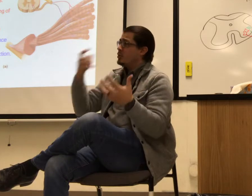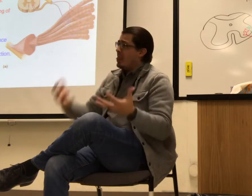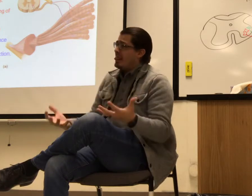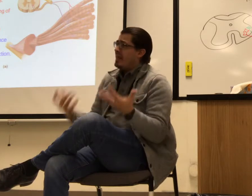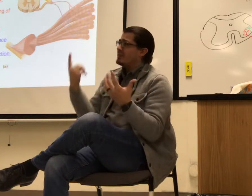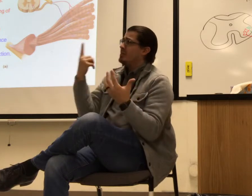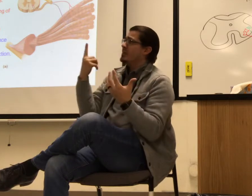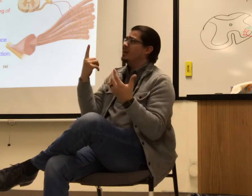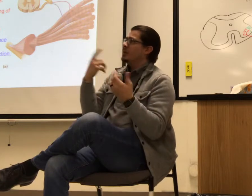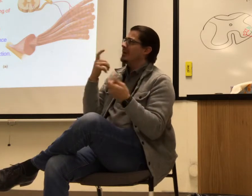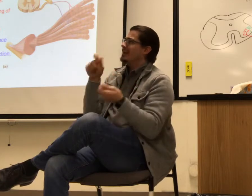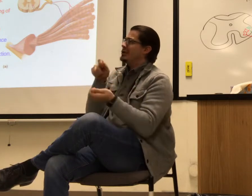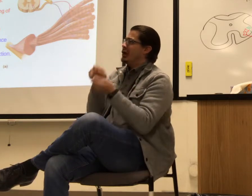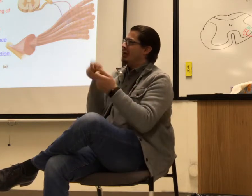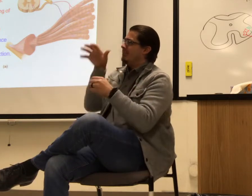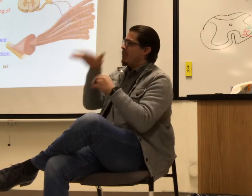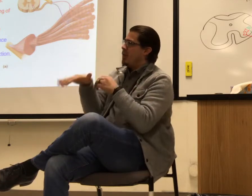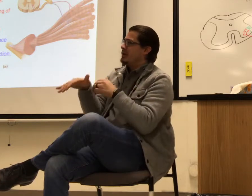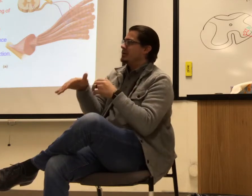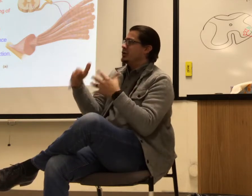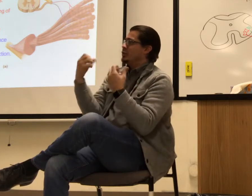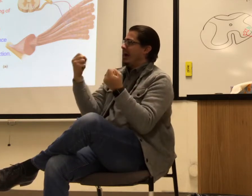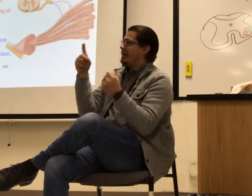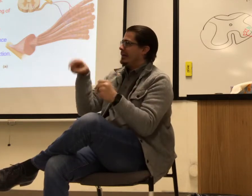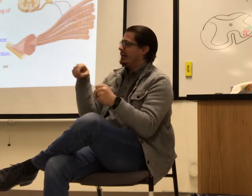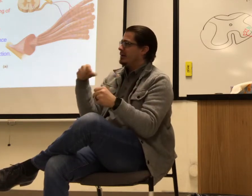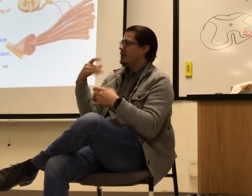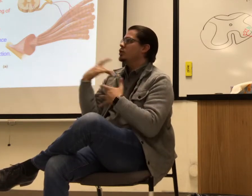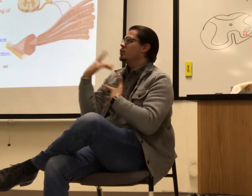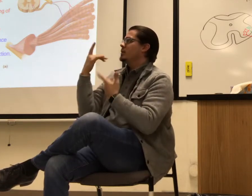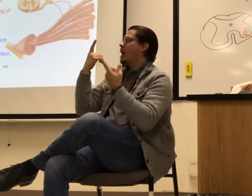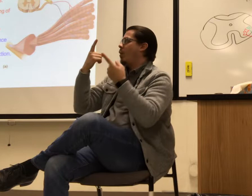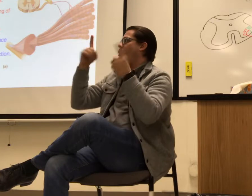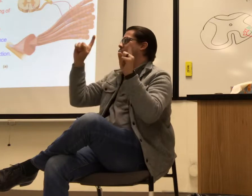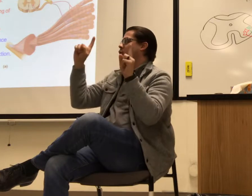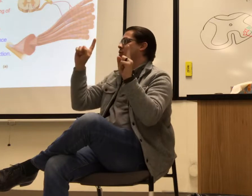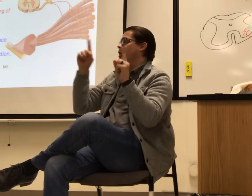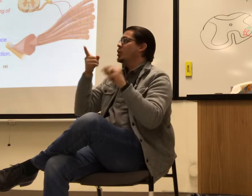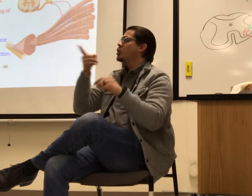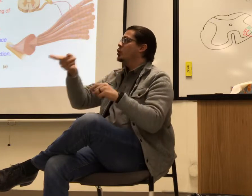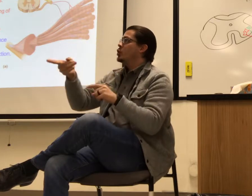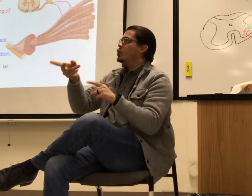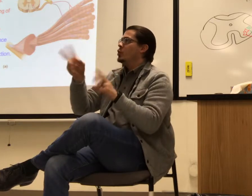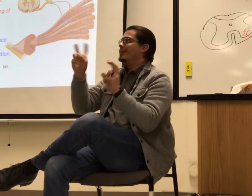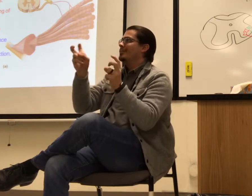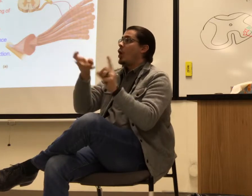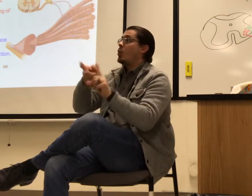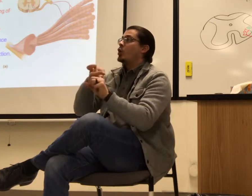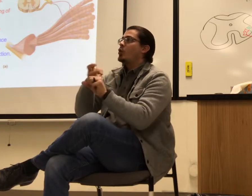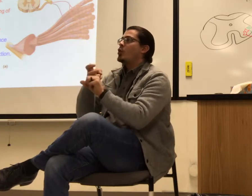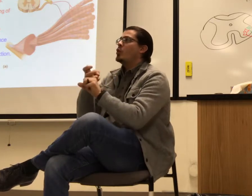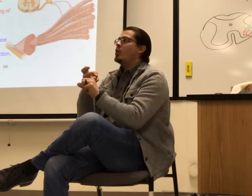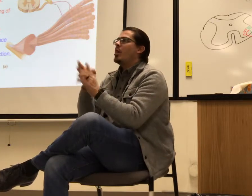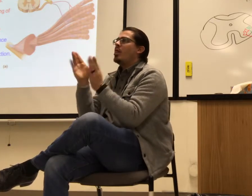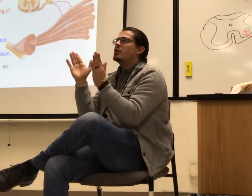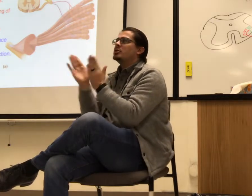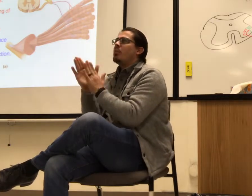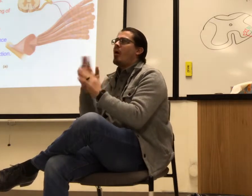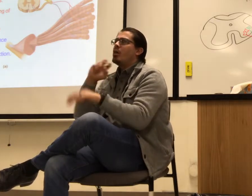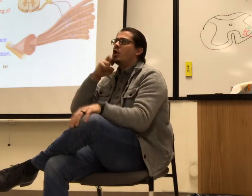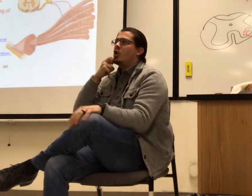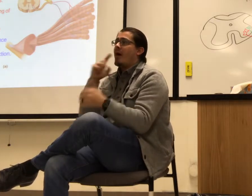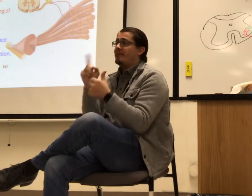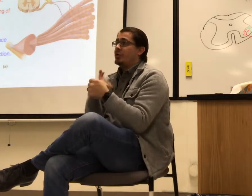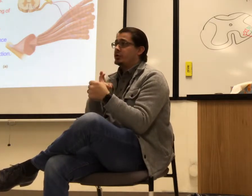and you need a certain amount of force, usually how it works is you recruit the smaller ones